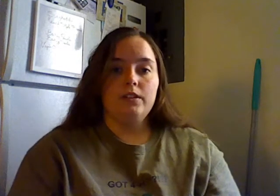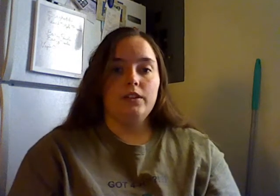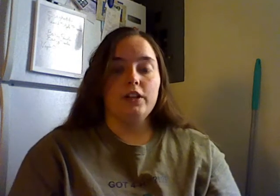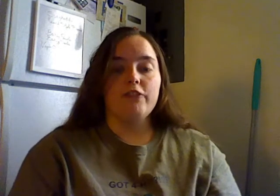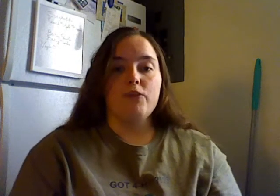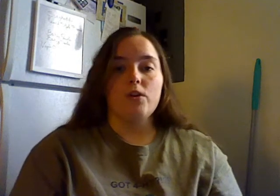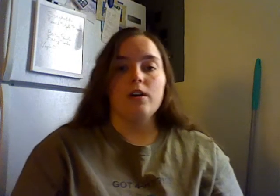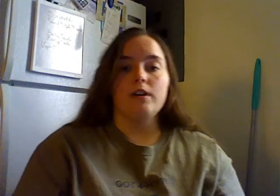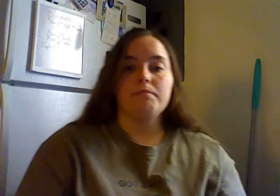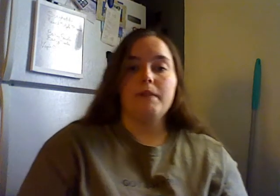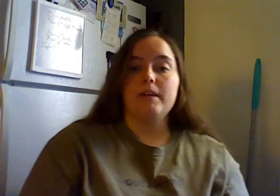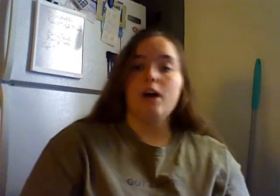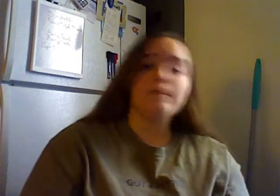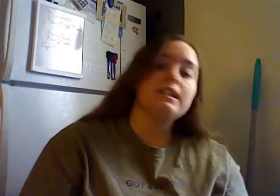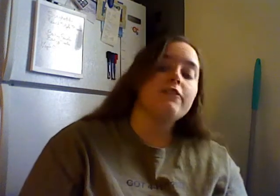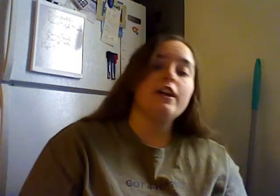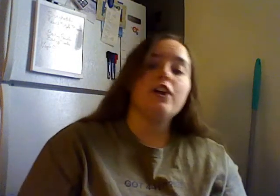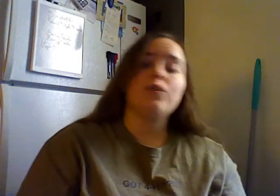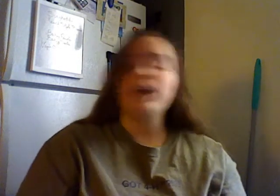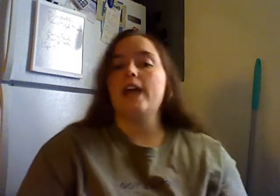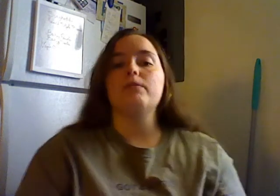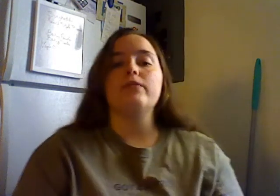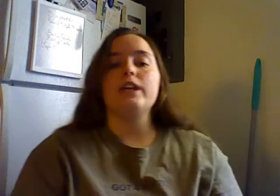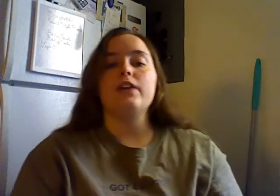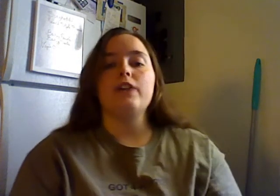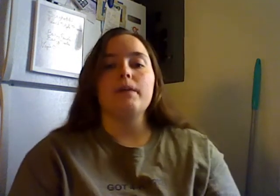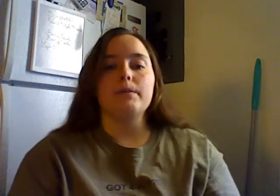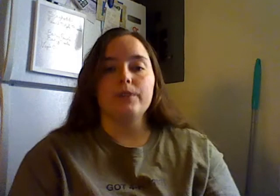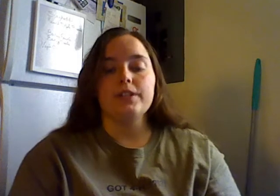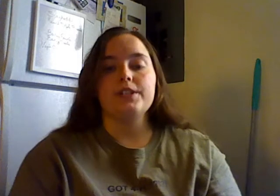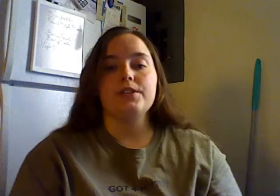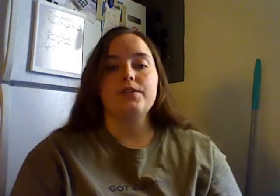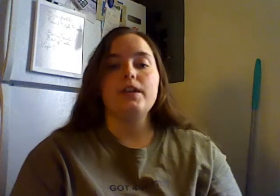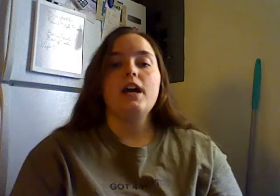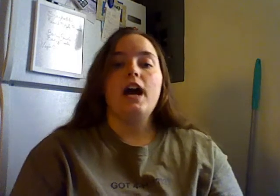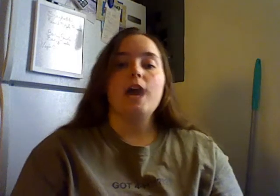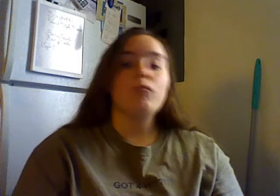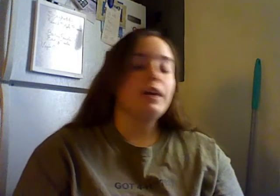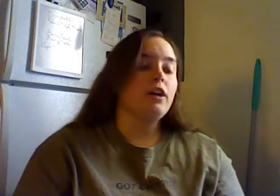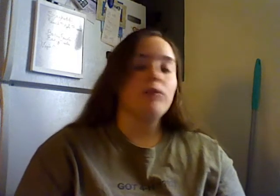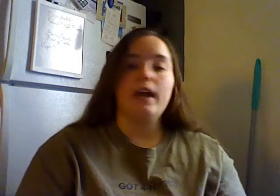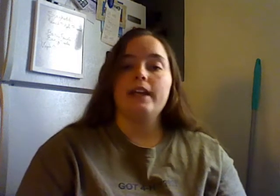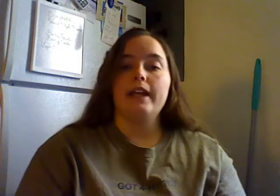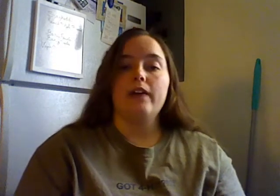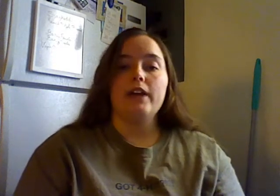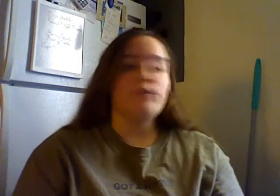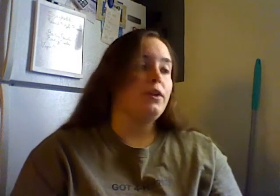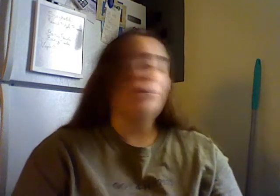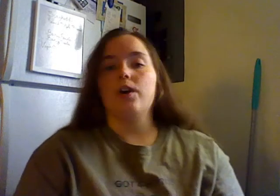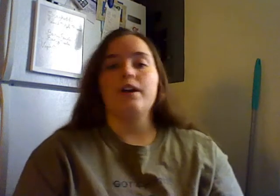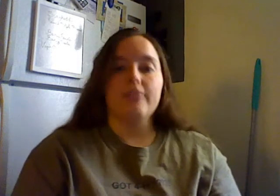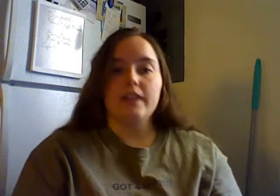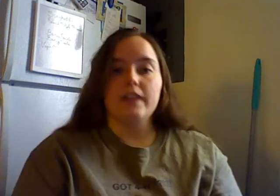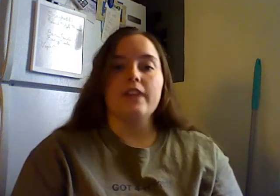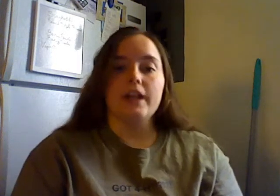Look for maybe an opposite video or an animal video to come up really soon. I'm working on writing down every word I can think of that I